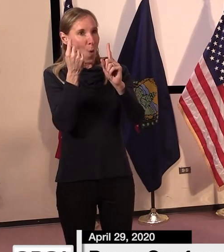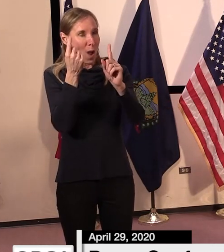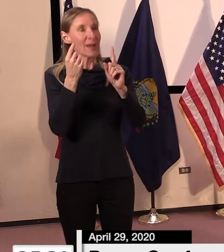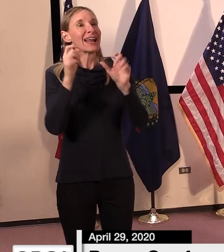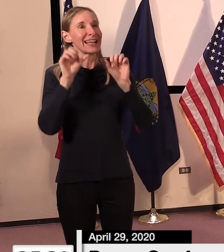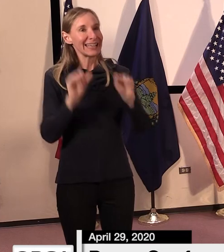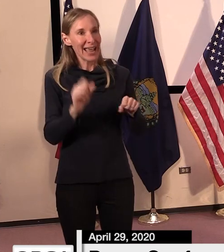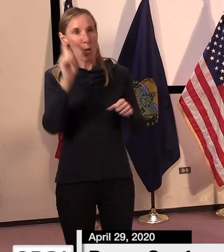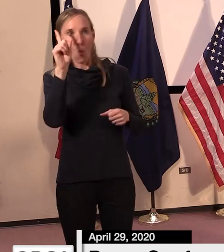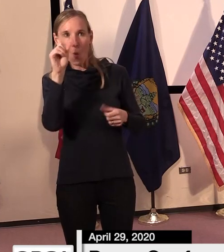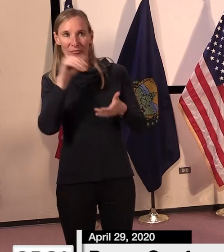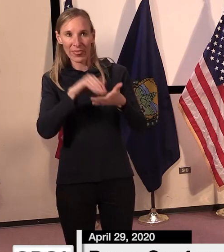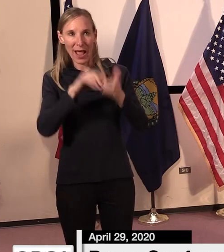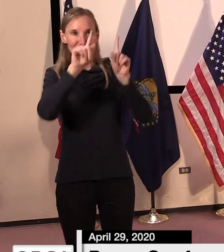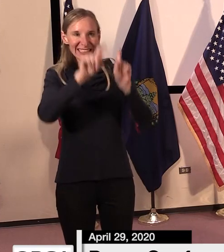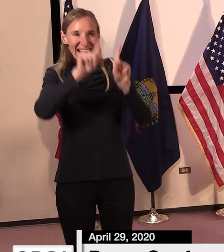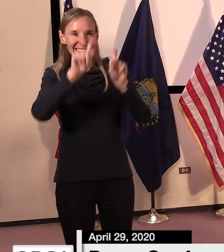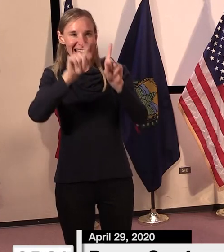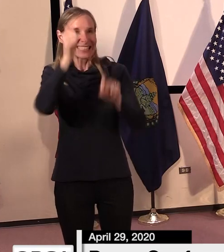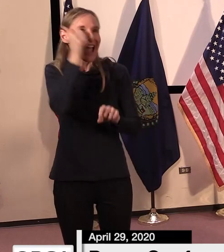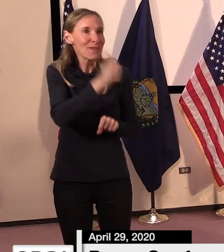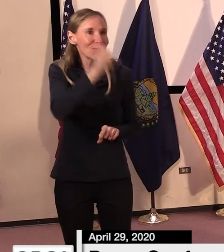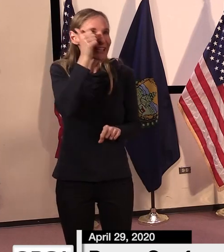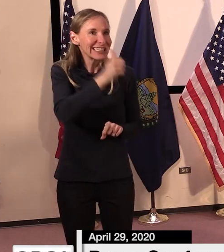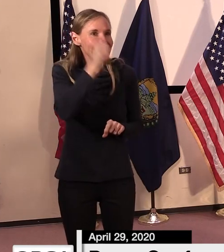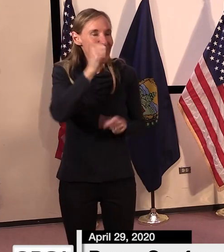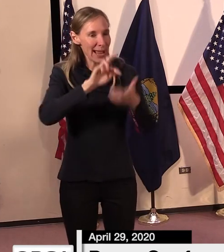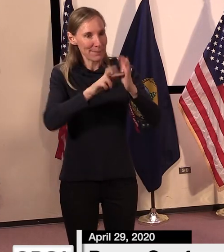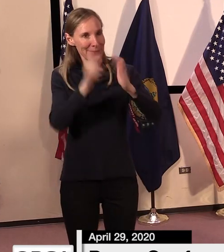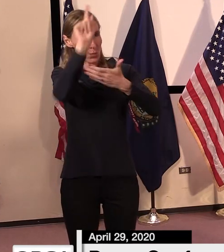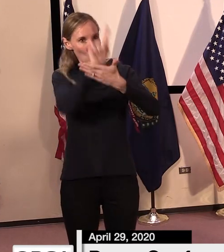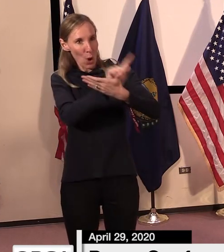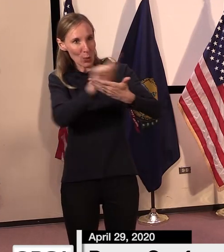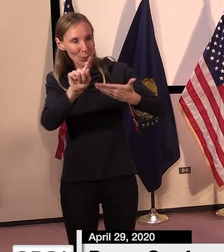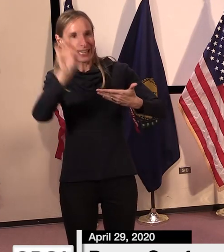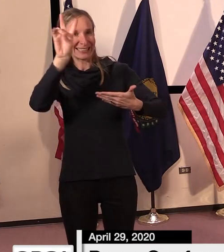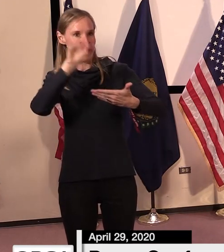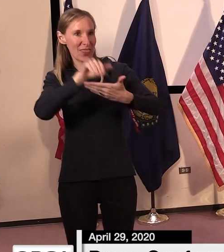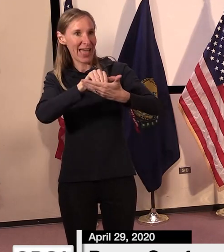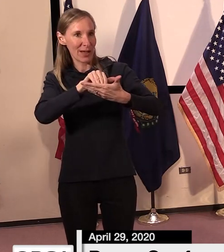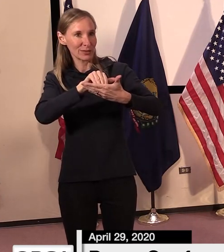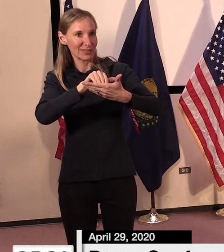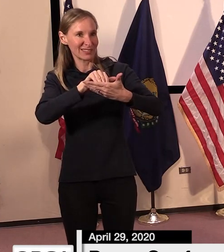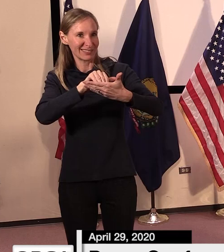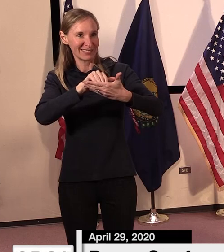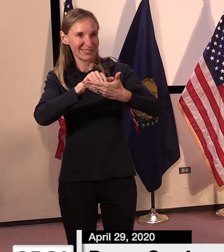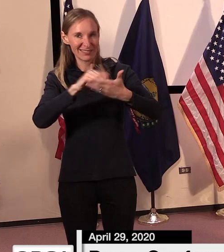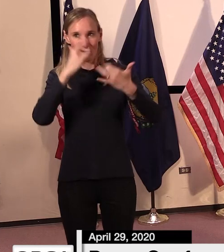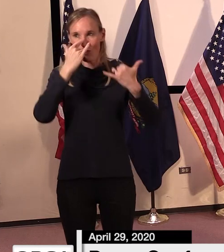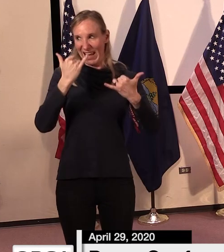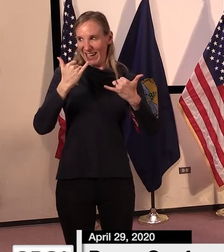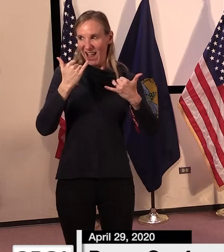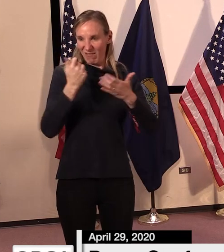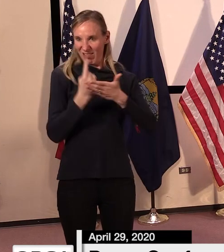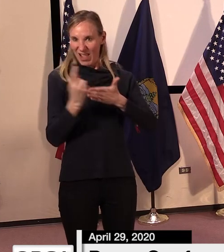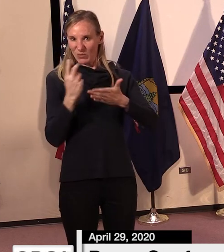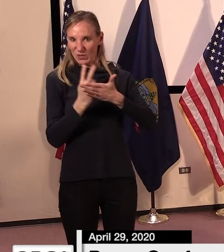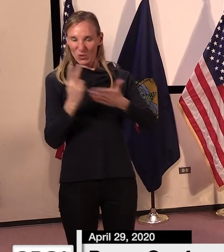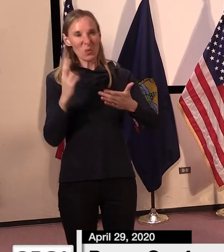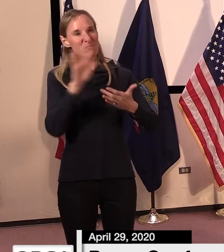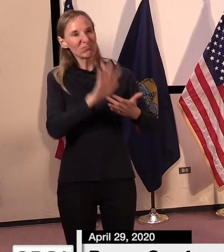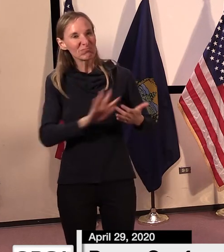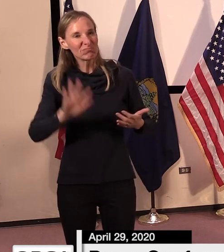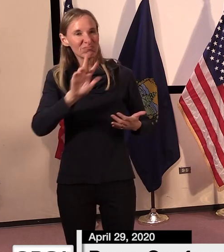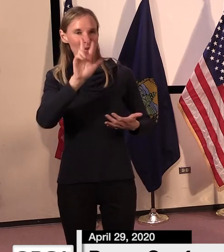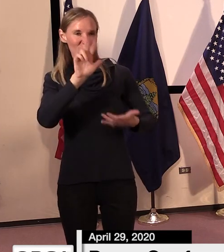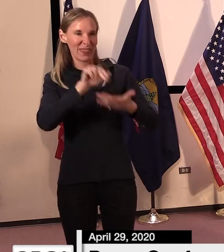1,000 tests per day, about 7,000 per week, which is more than double what we've been doing over the last several weeks.